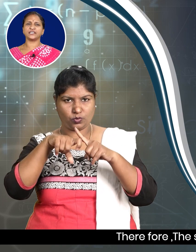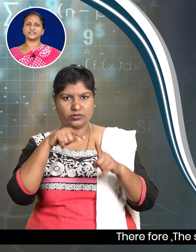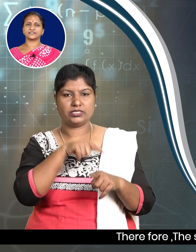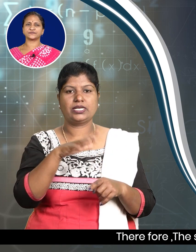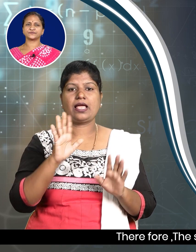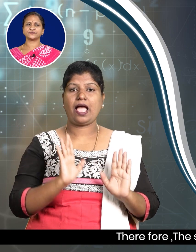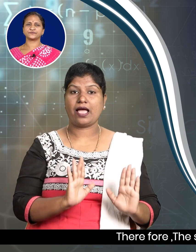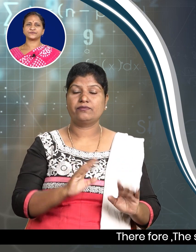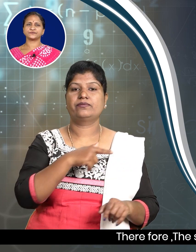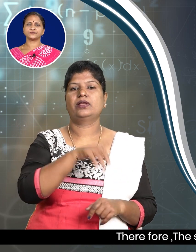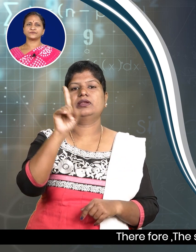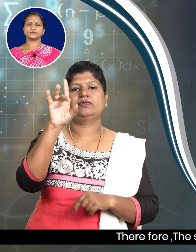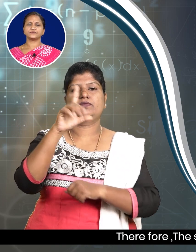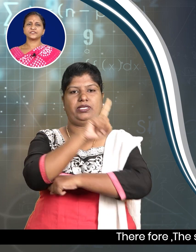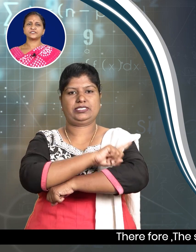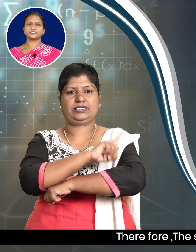15 days.